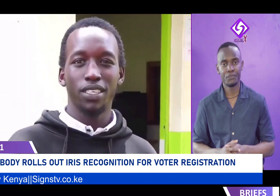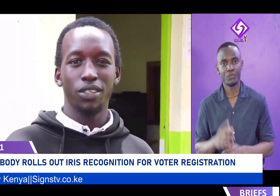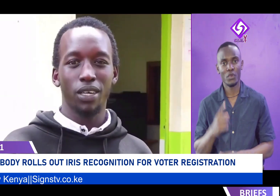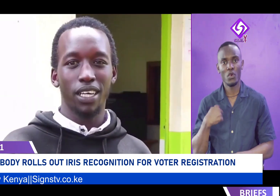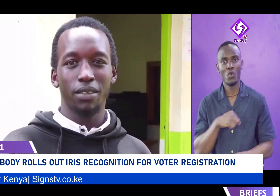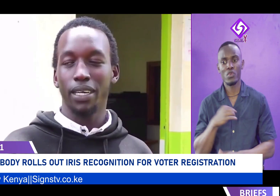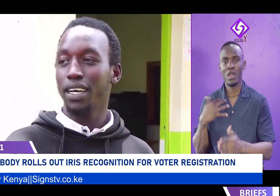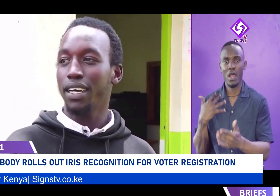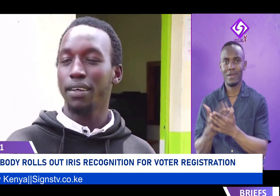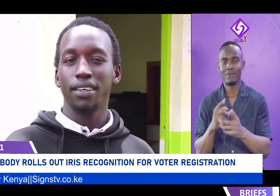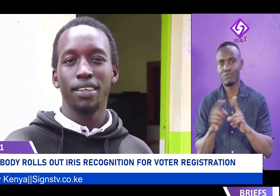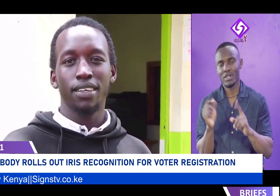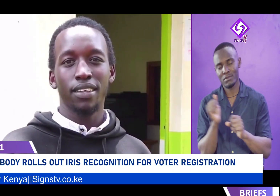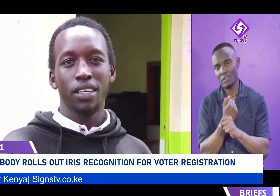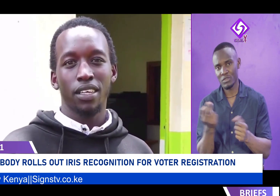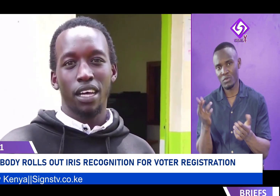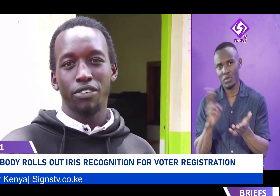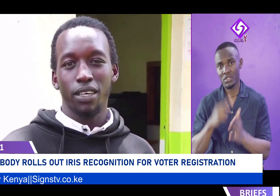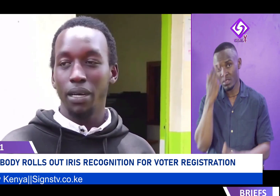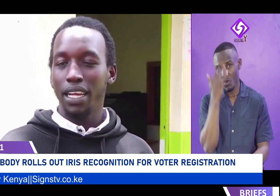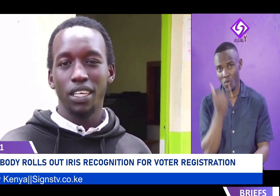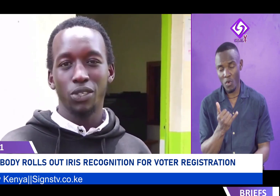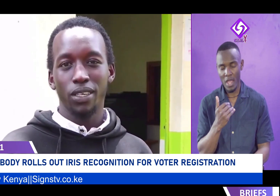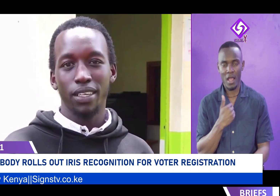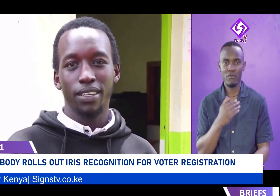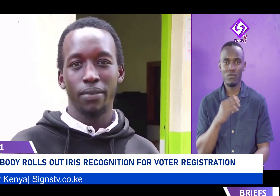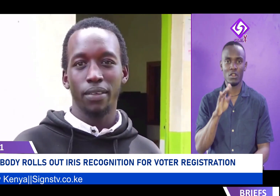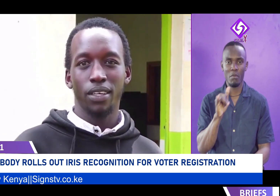tuwezi tukakata mpaka after by election ndio